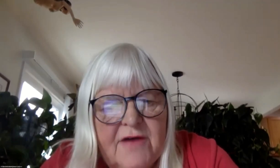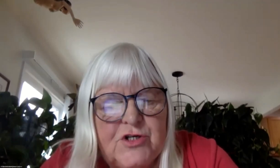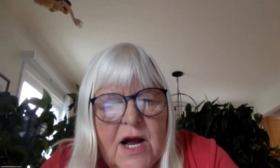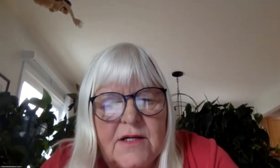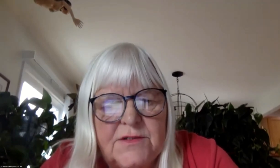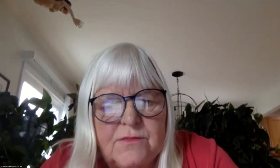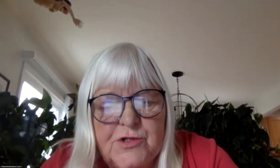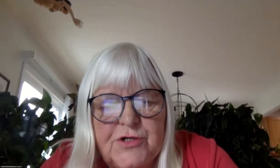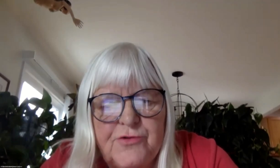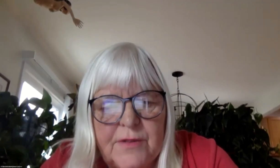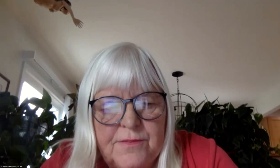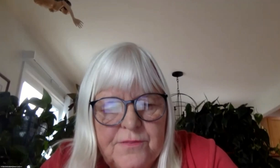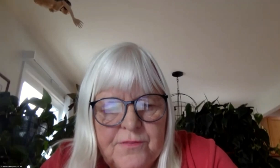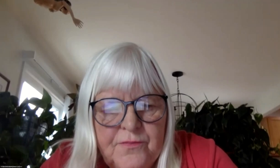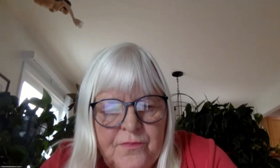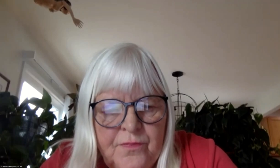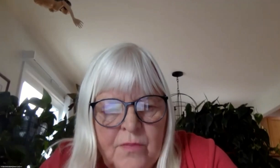able to have a child or children."